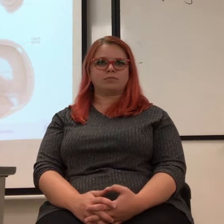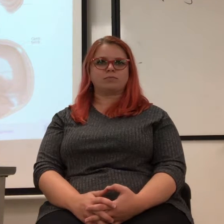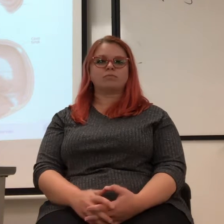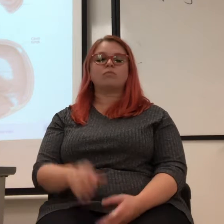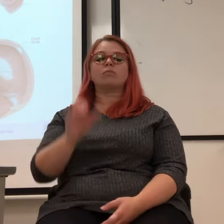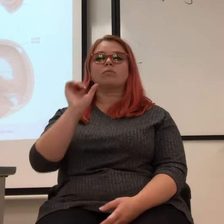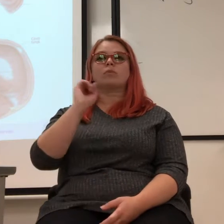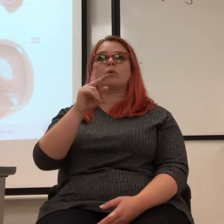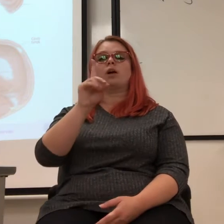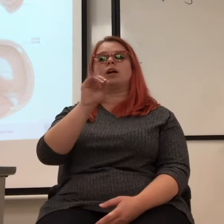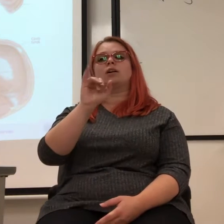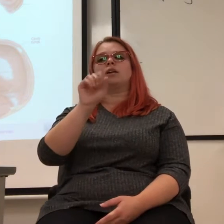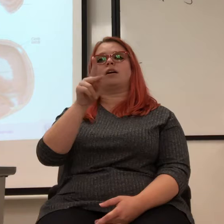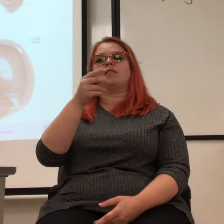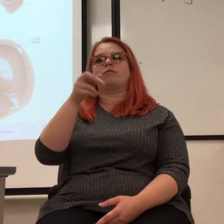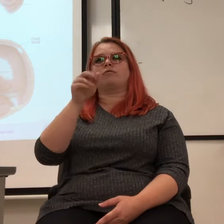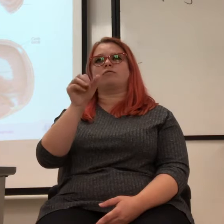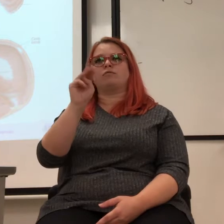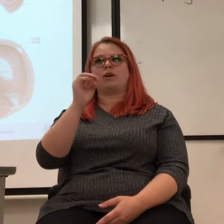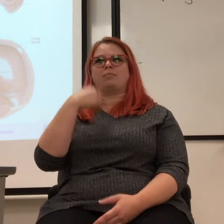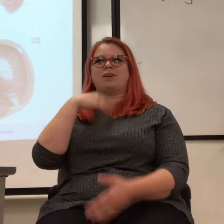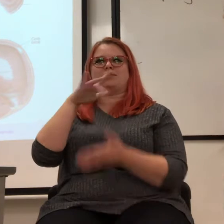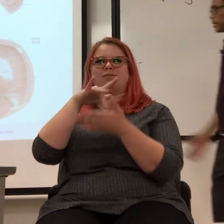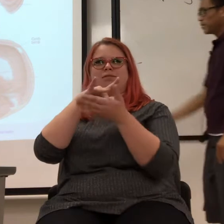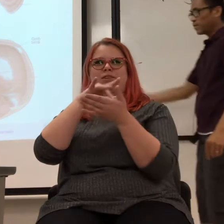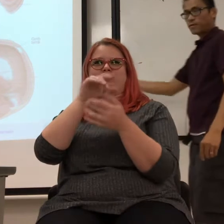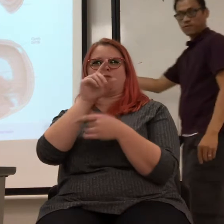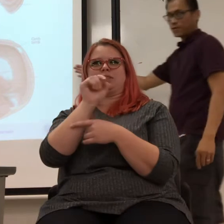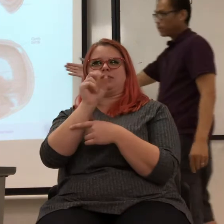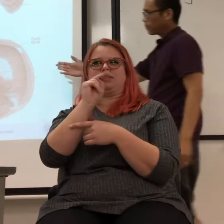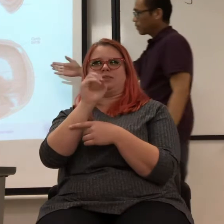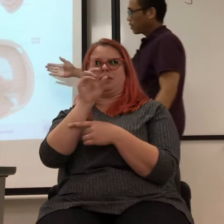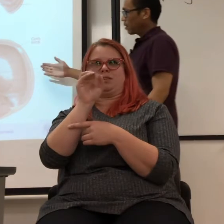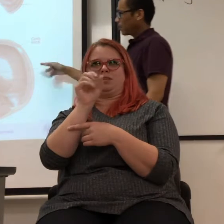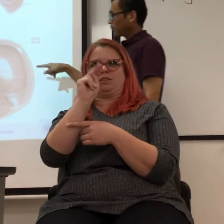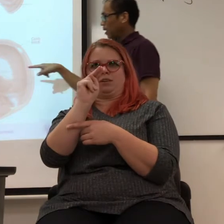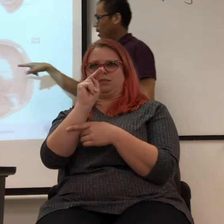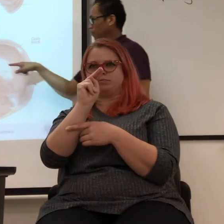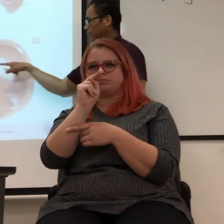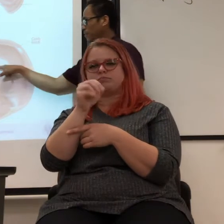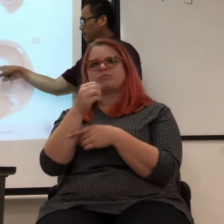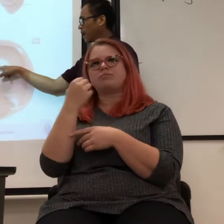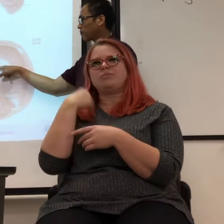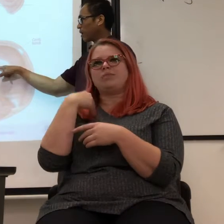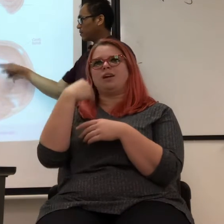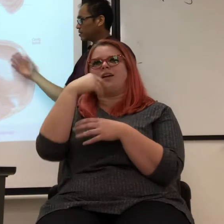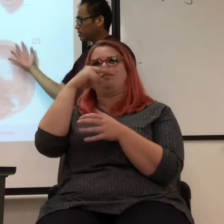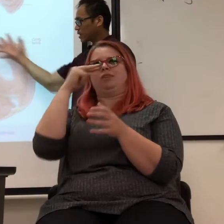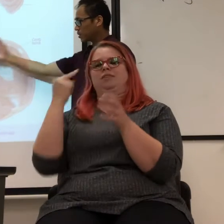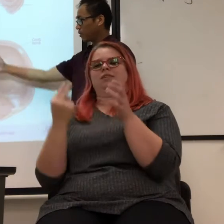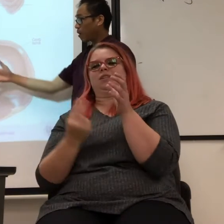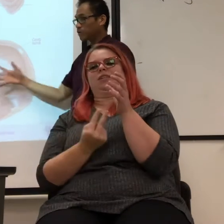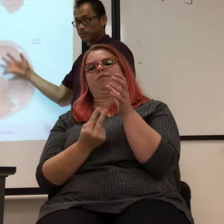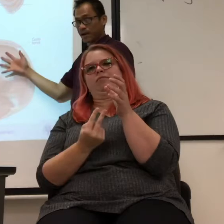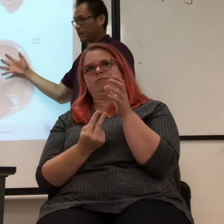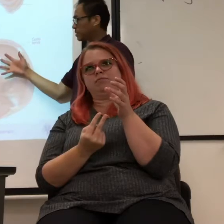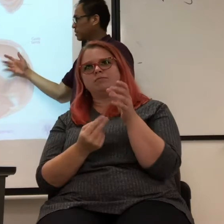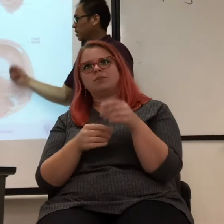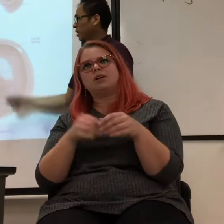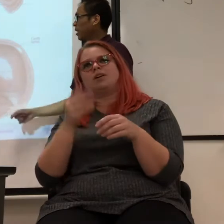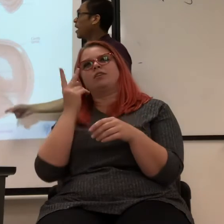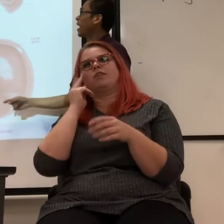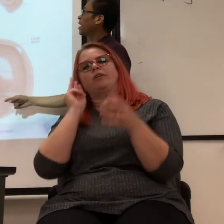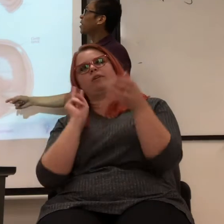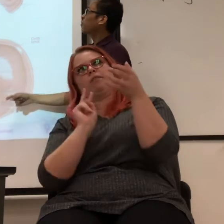Okay, so the diaphragm has a central tendon. Here's an inferior view, looking up into the diaphragm. This is actually a large